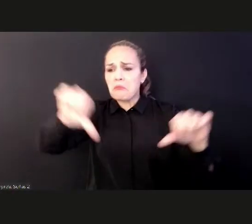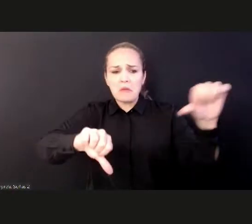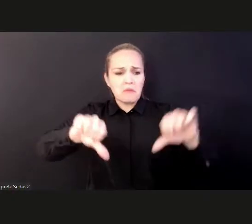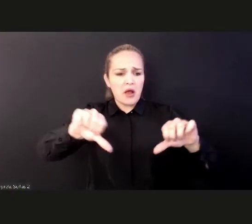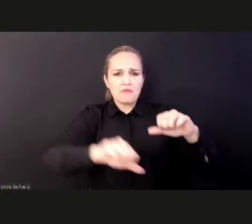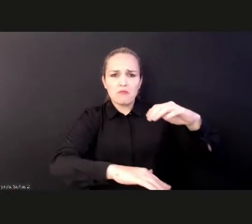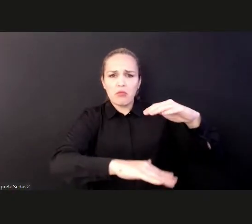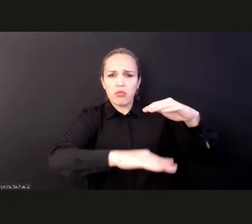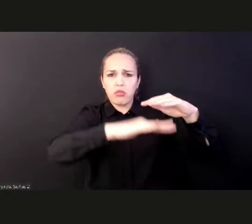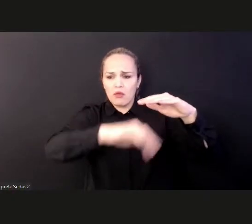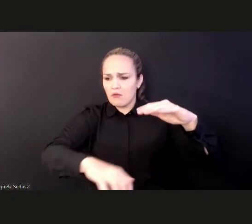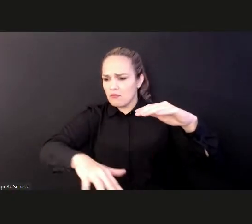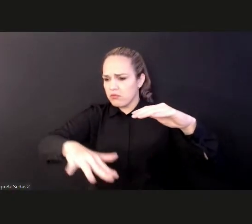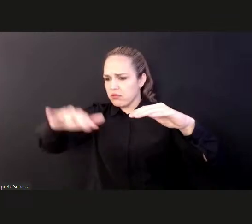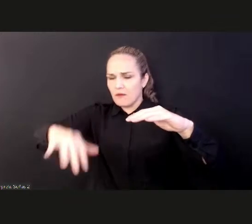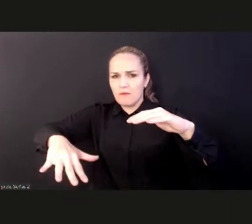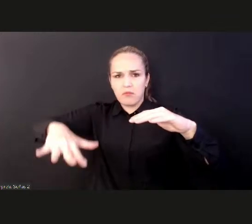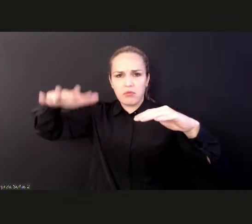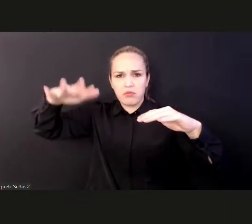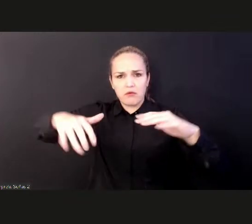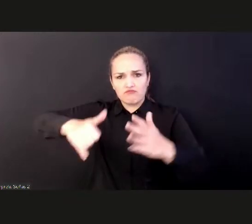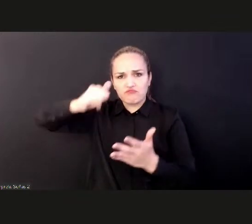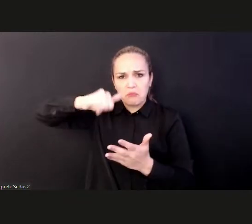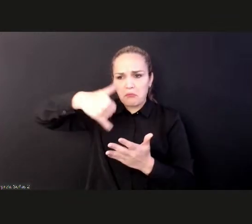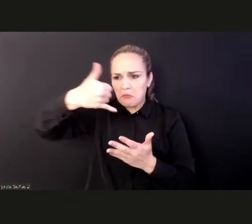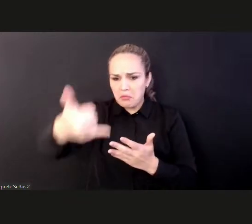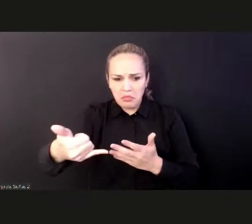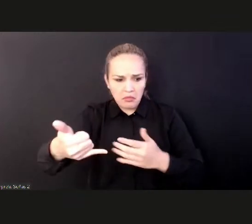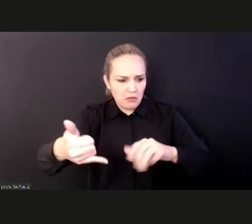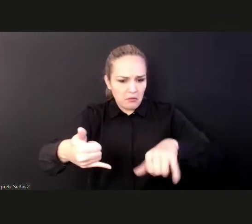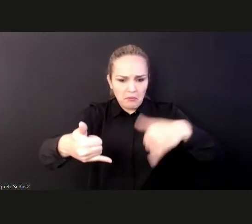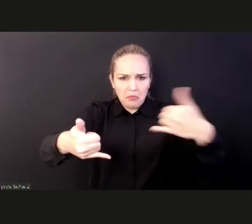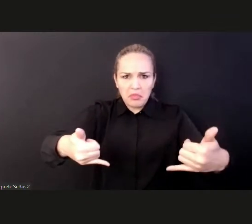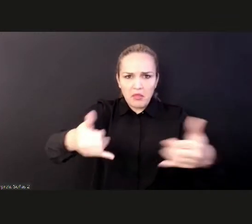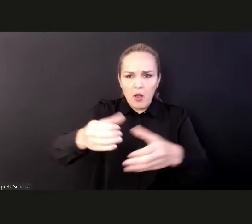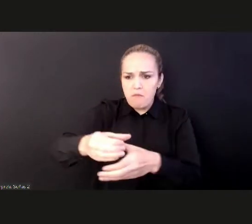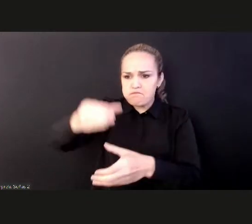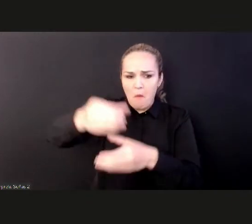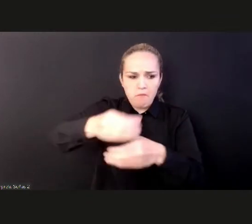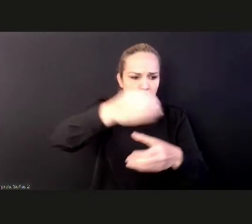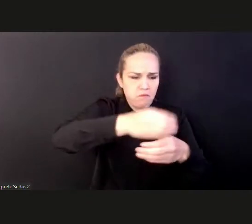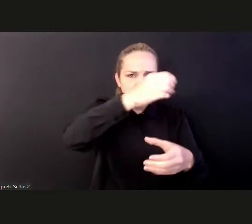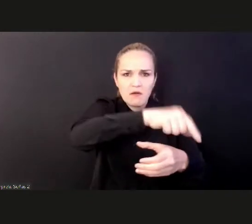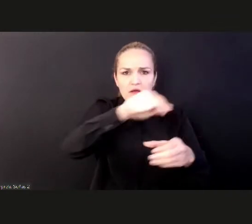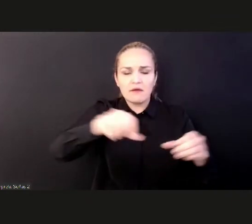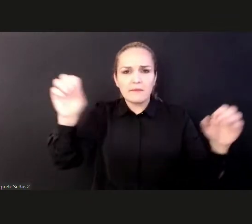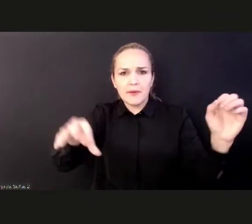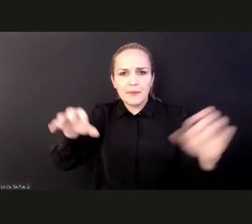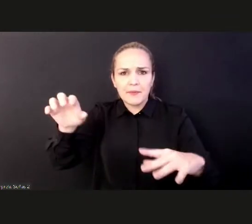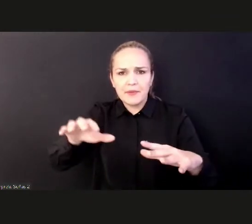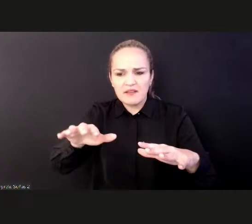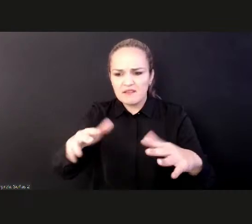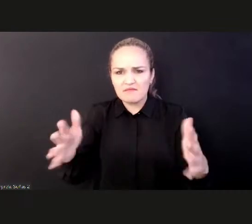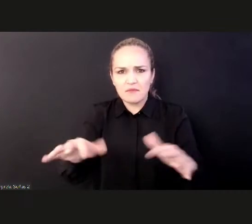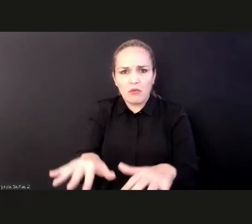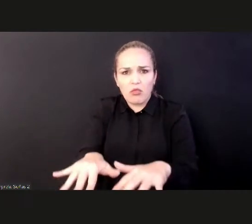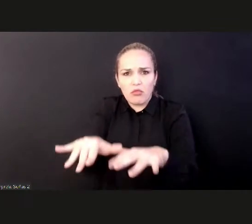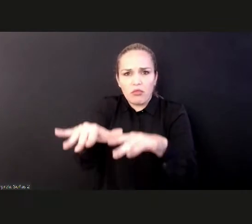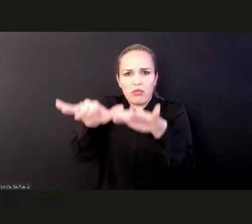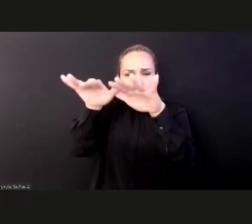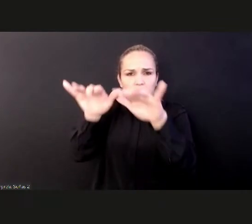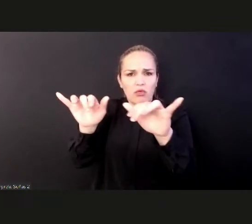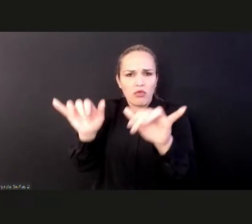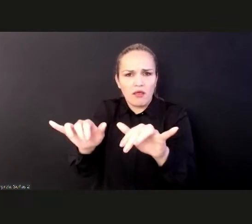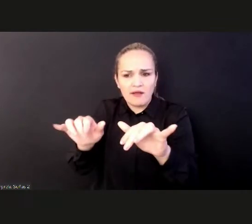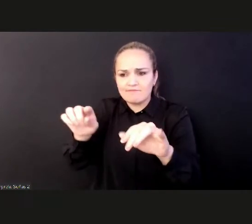the impact through plastics, then what we need to do is we need to go back to our